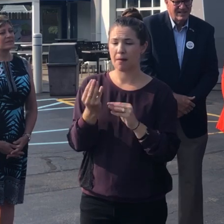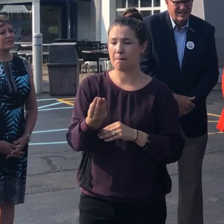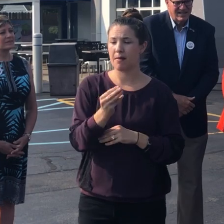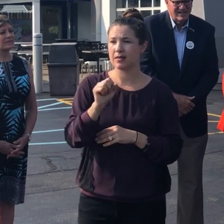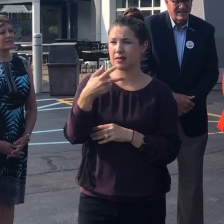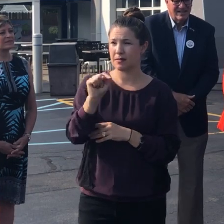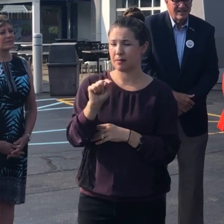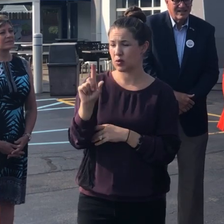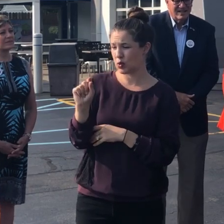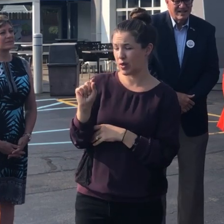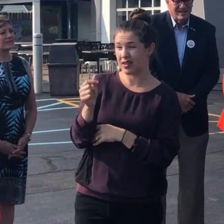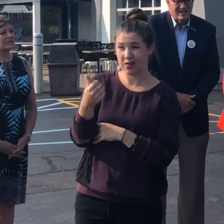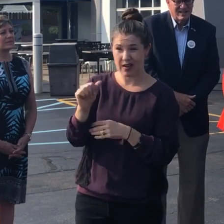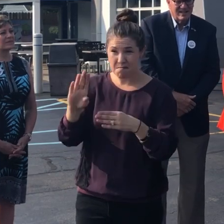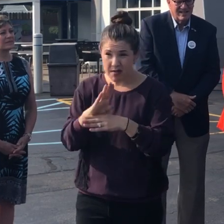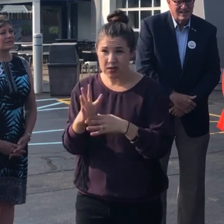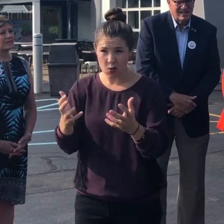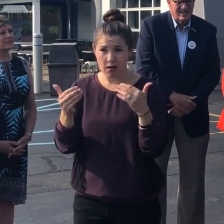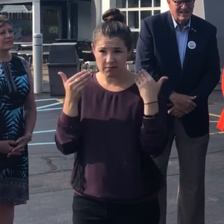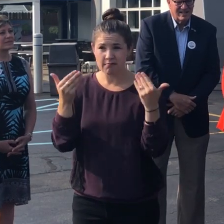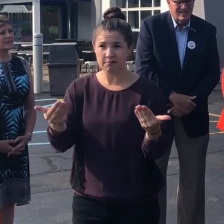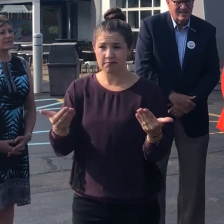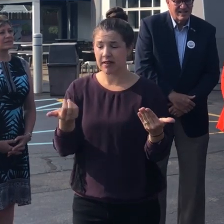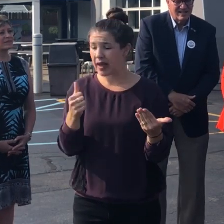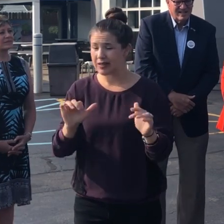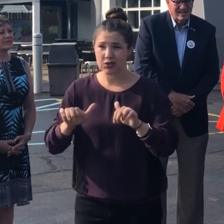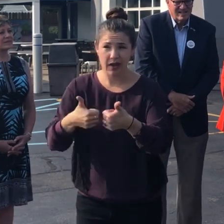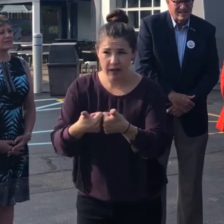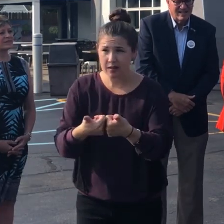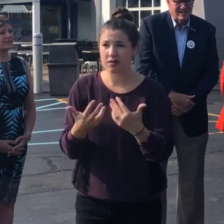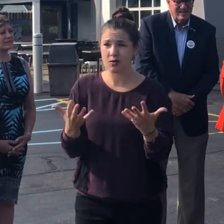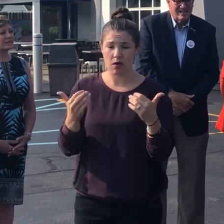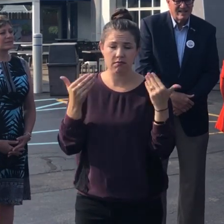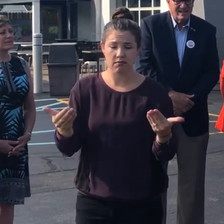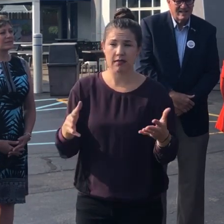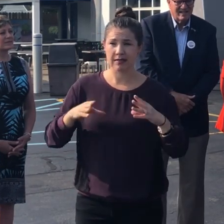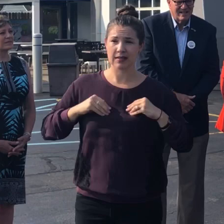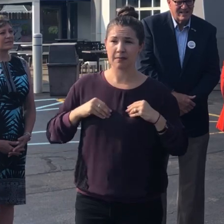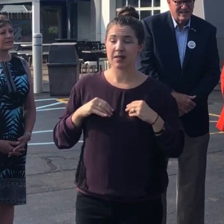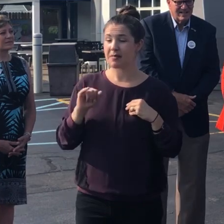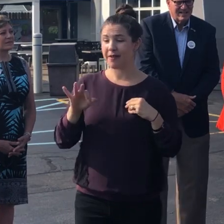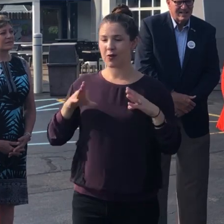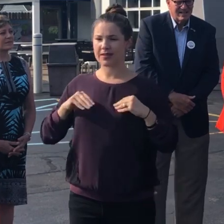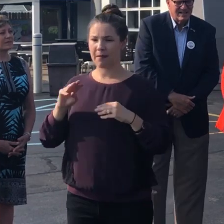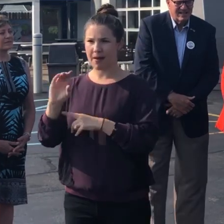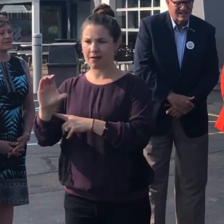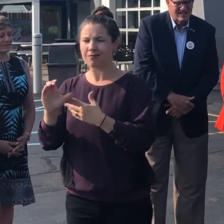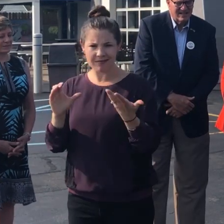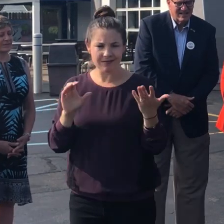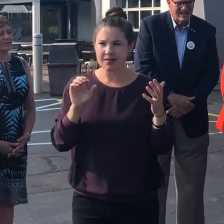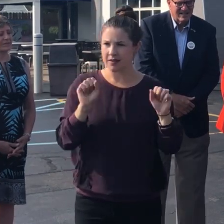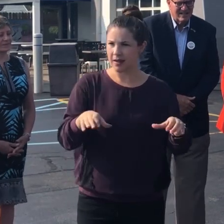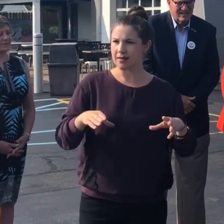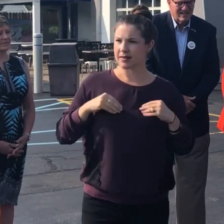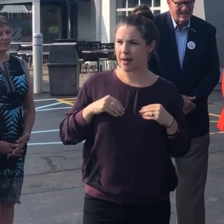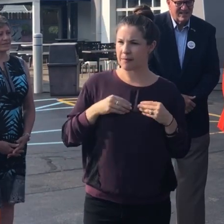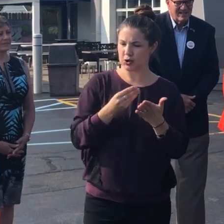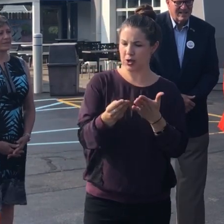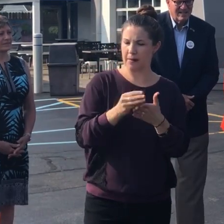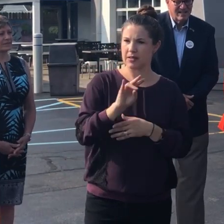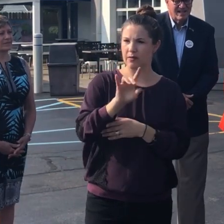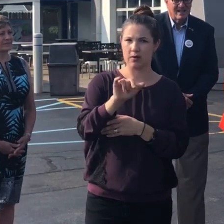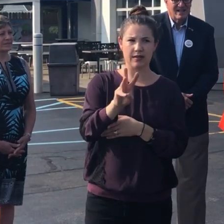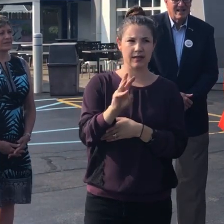September 20th for any merchants that have any challenges. But if you accept a MasterCard, you can accept a Shop